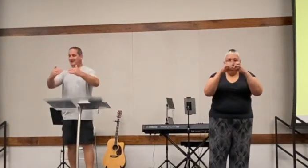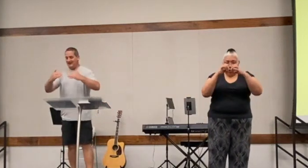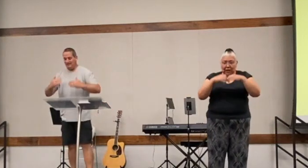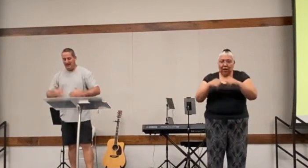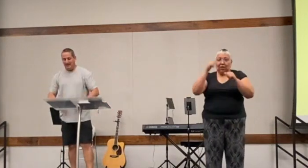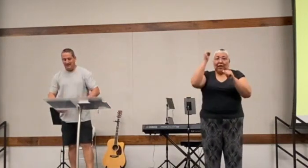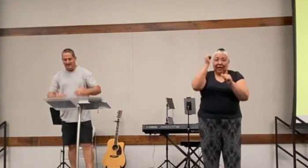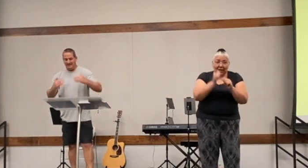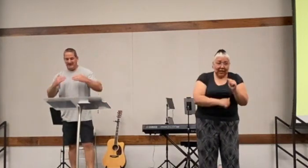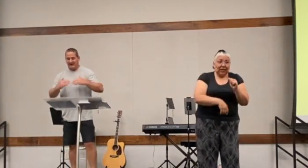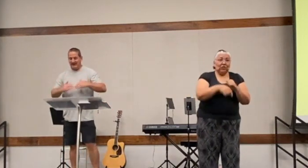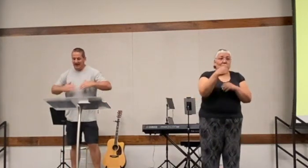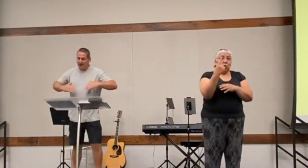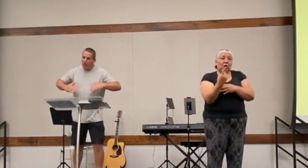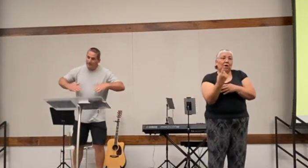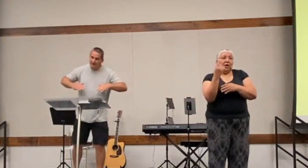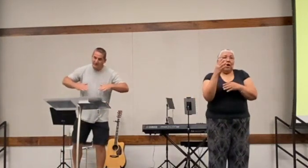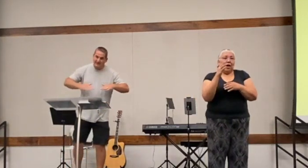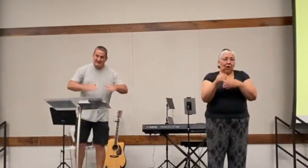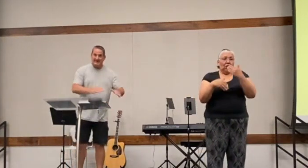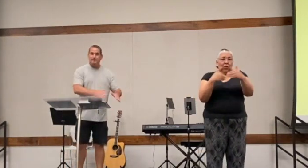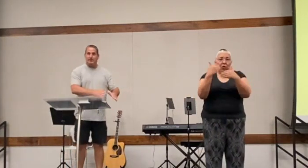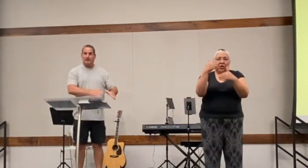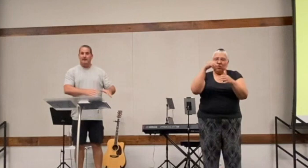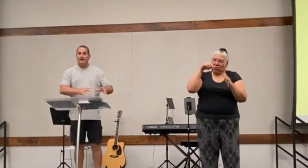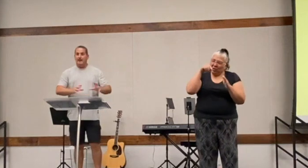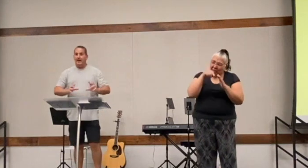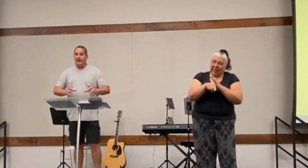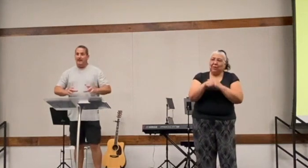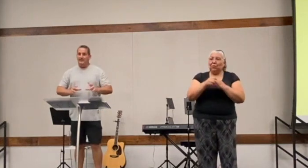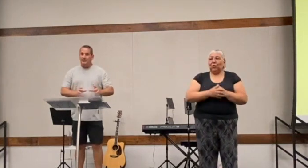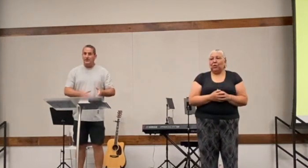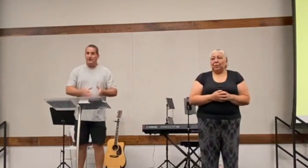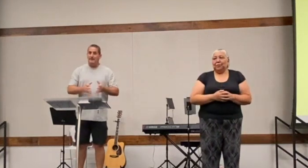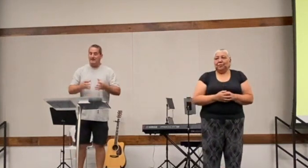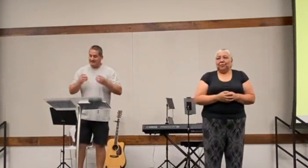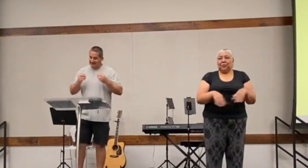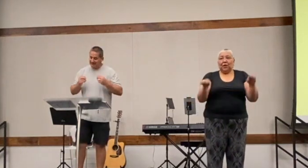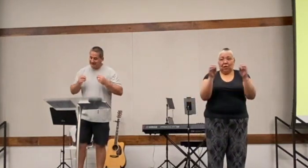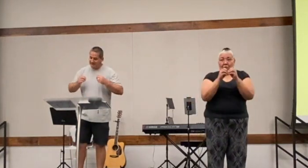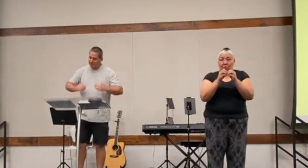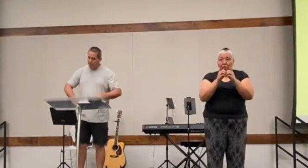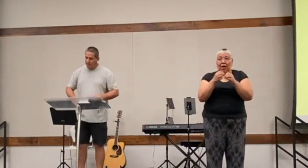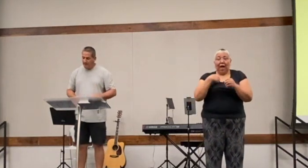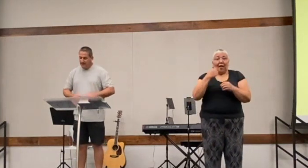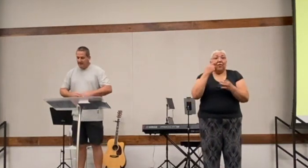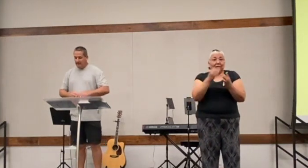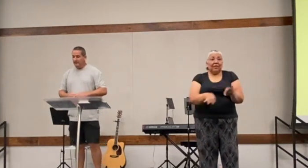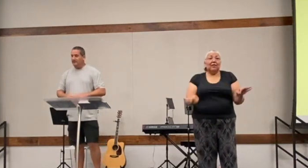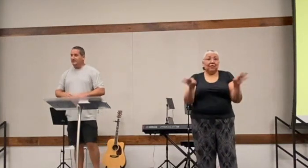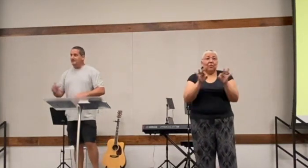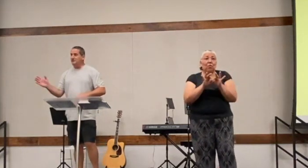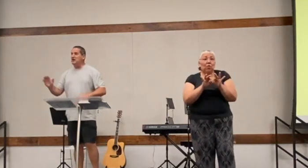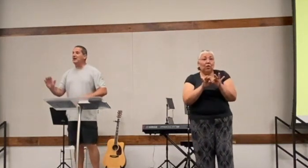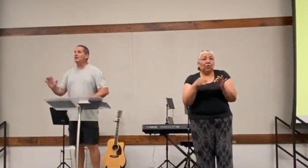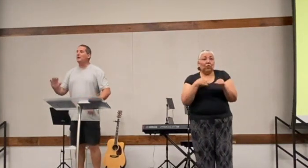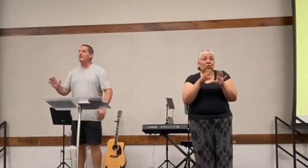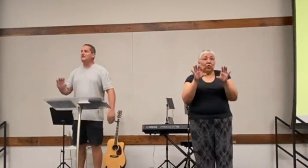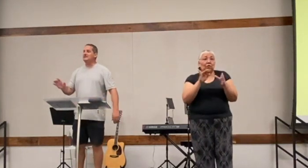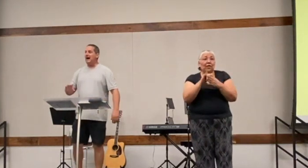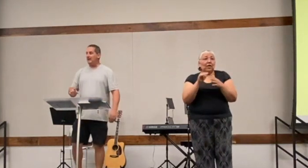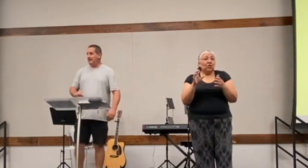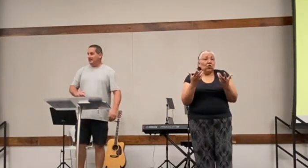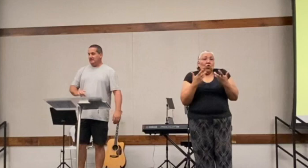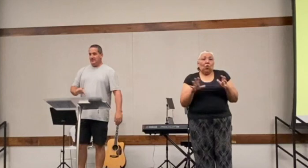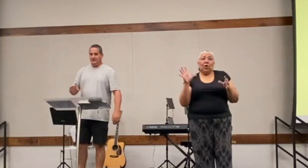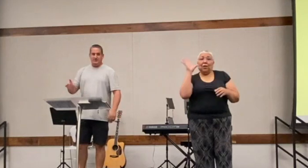each commandment and go into it deeper and further, right? Because I think it's important that we're doing it, so you're not going to want to